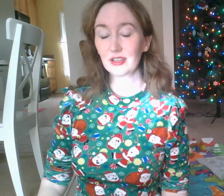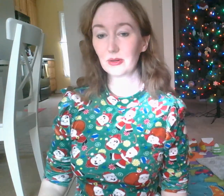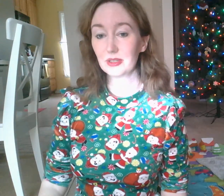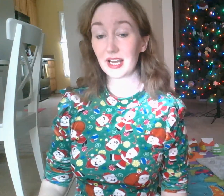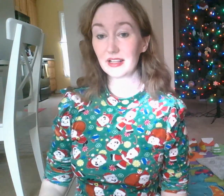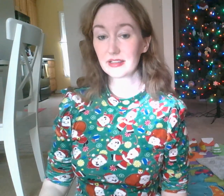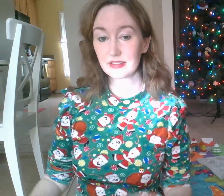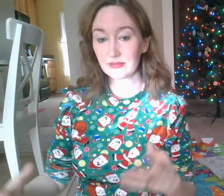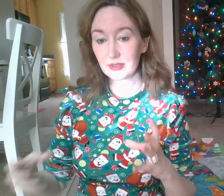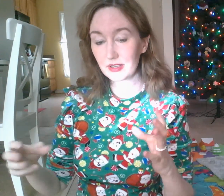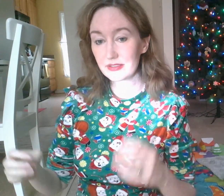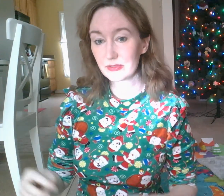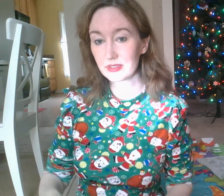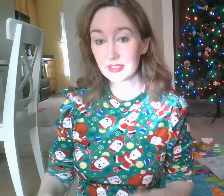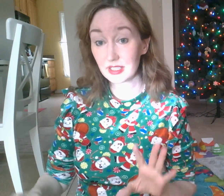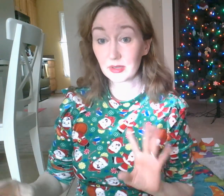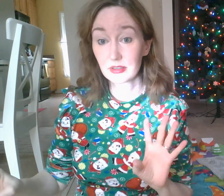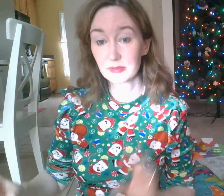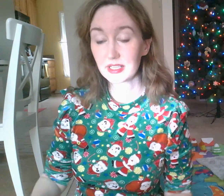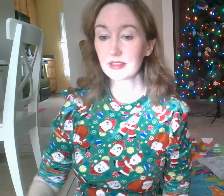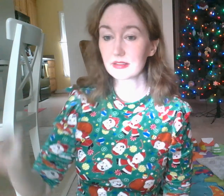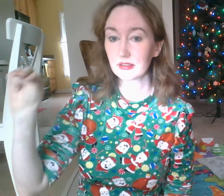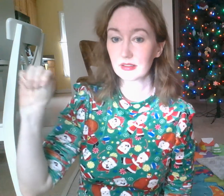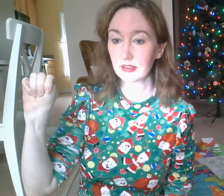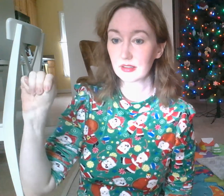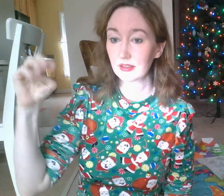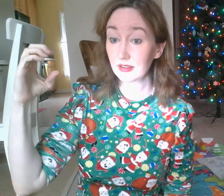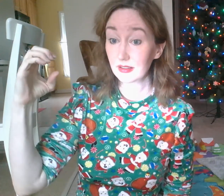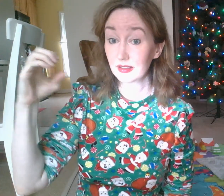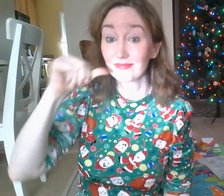or to Alex if one of her cousins wants to say Merry Christmas, Alex.